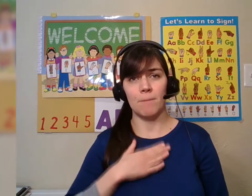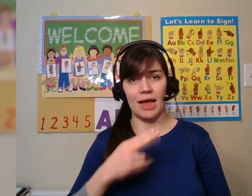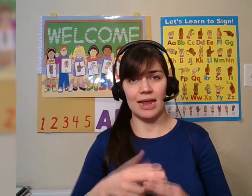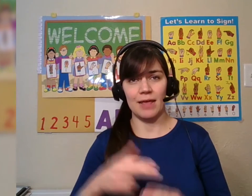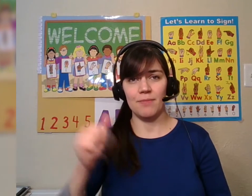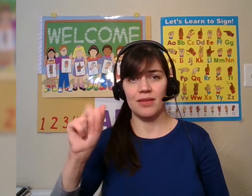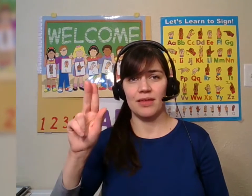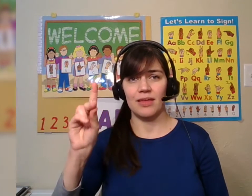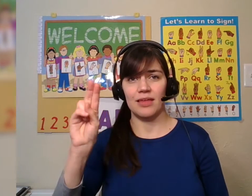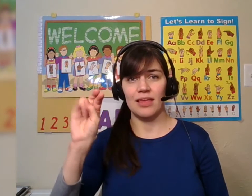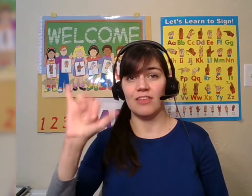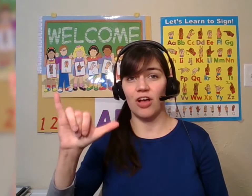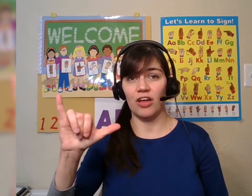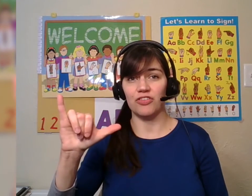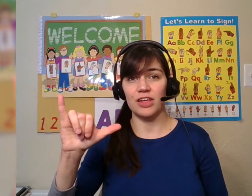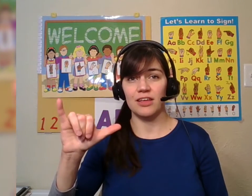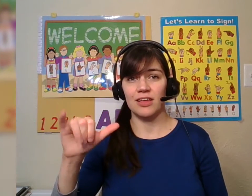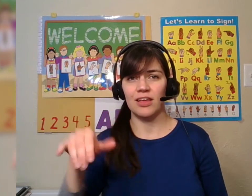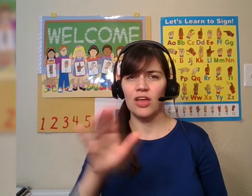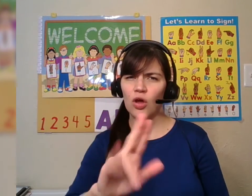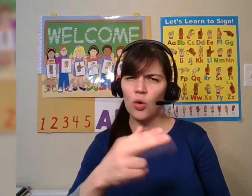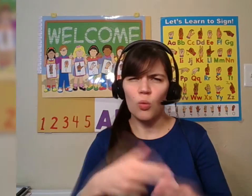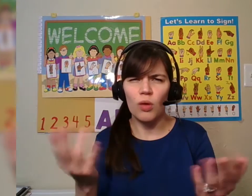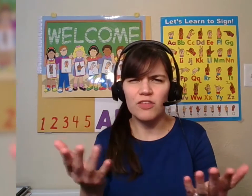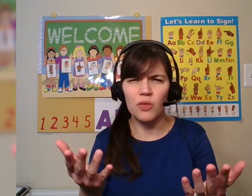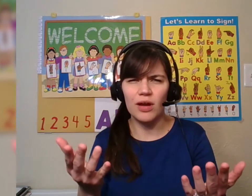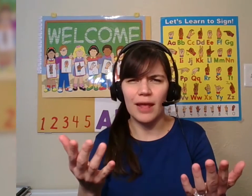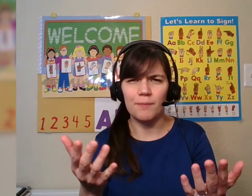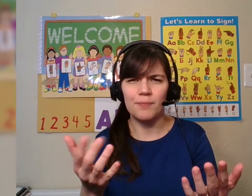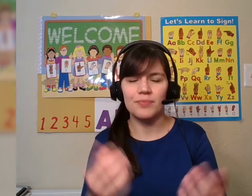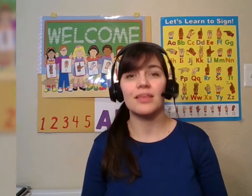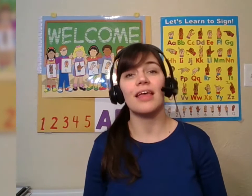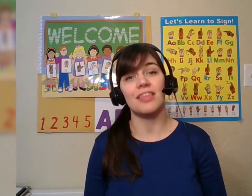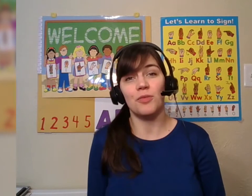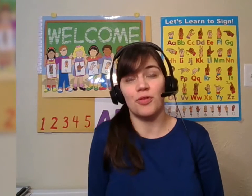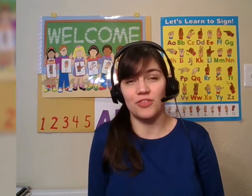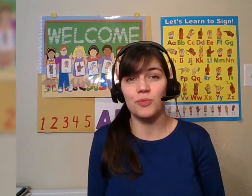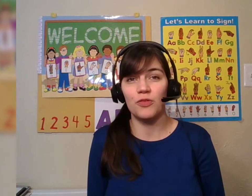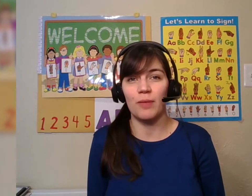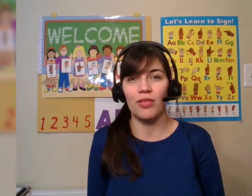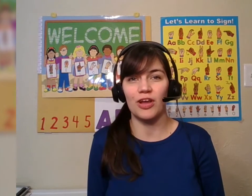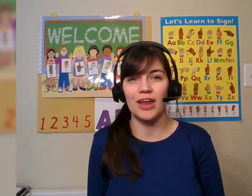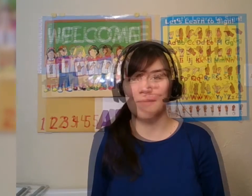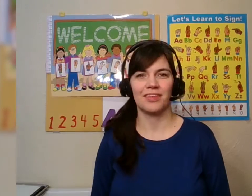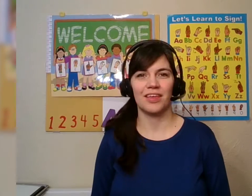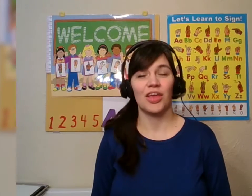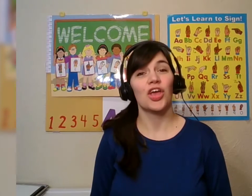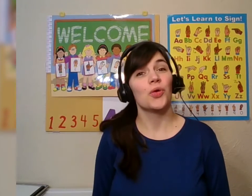My name is Audrey. What is your name? And then the person will spell their name. When